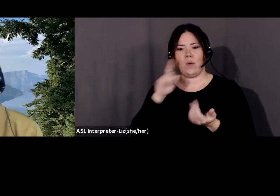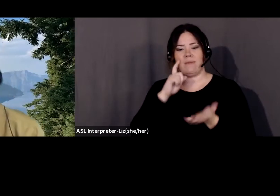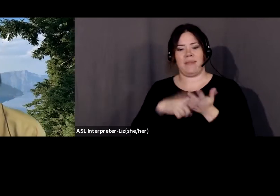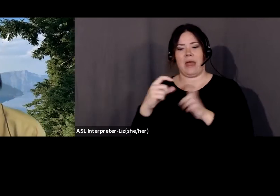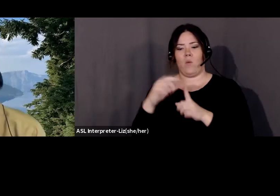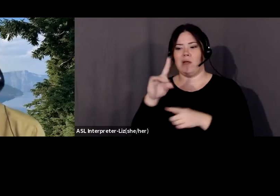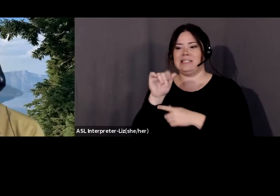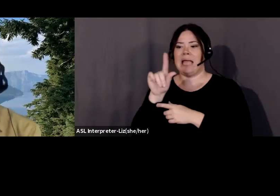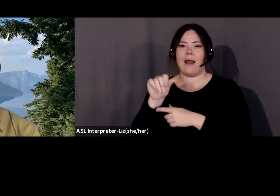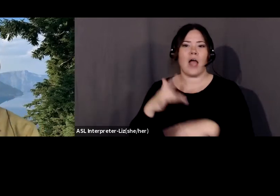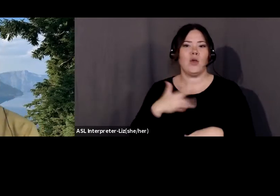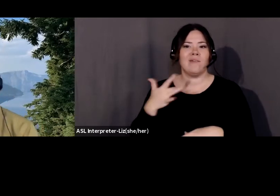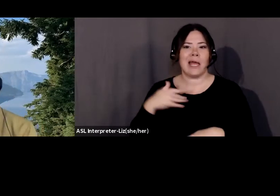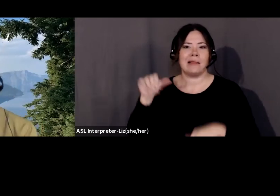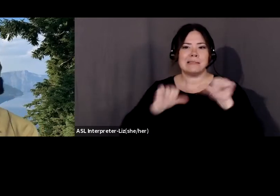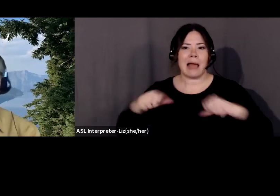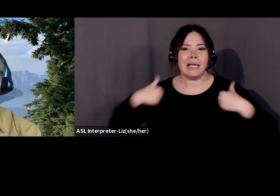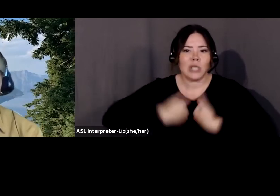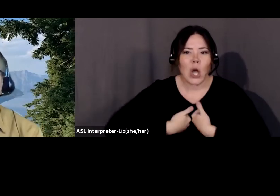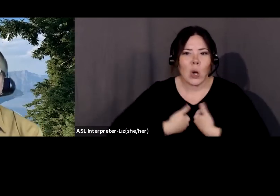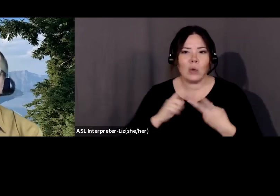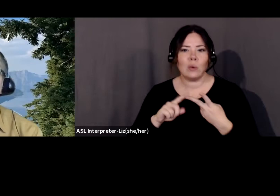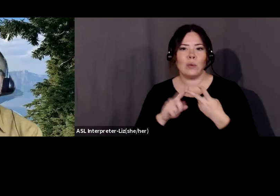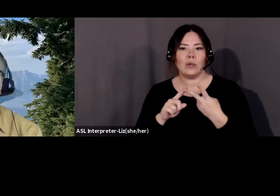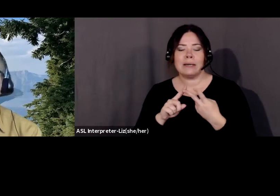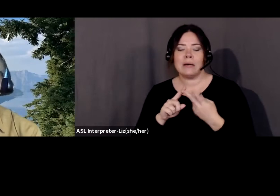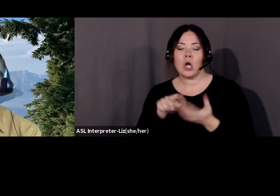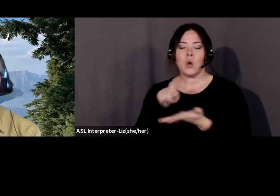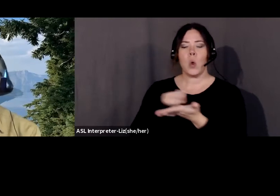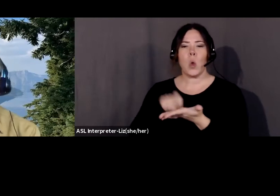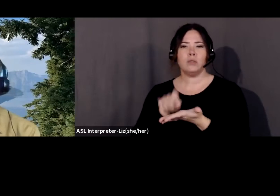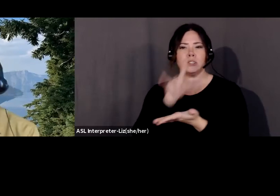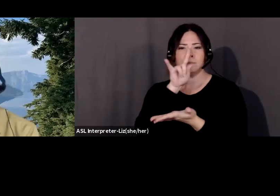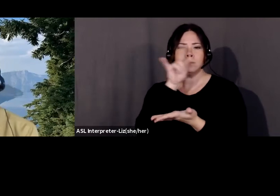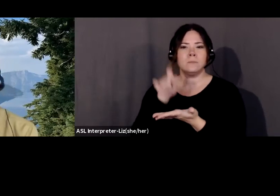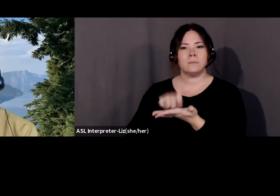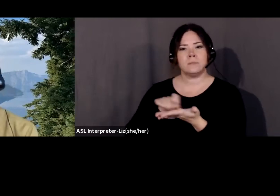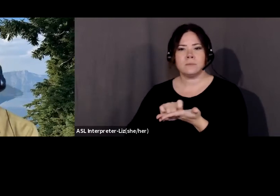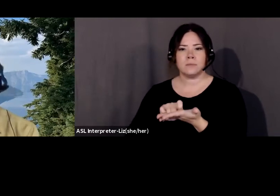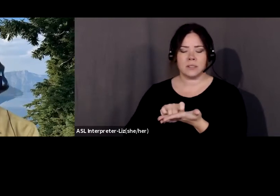coat, standing around, taking notes, writing down jargon that nobody's going to